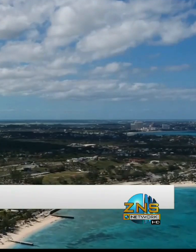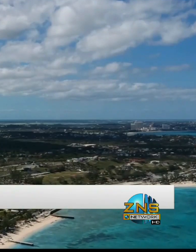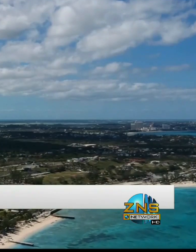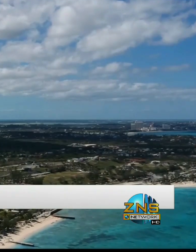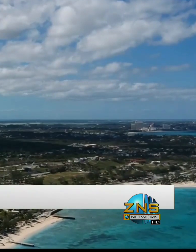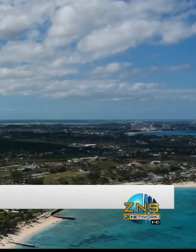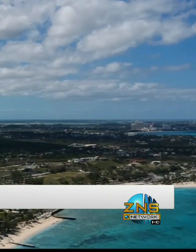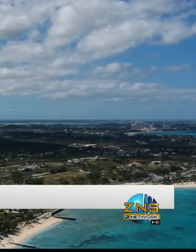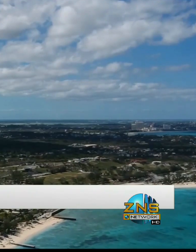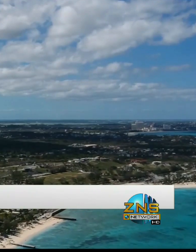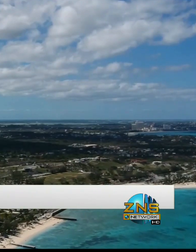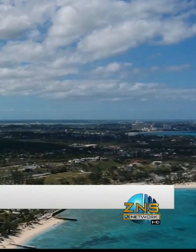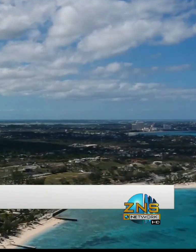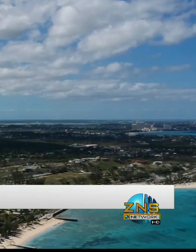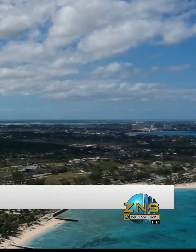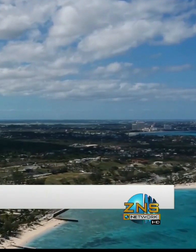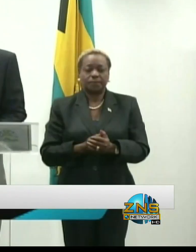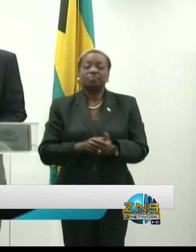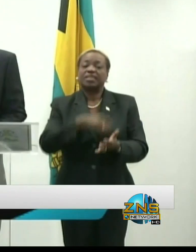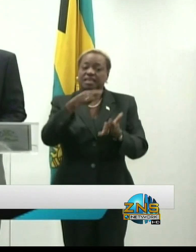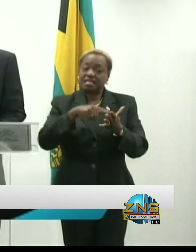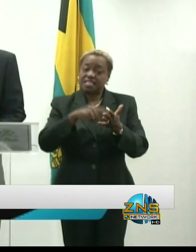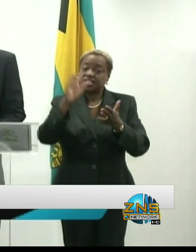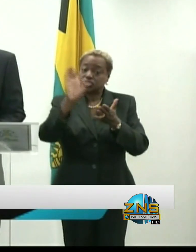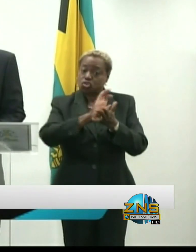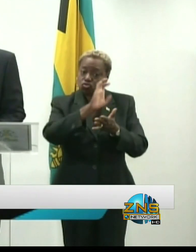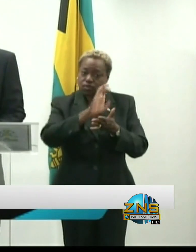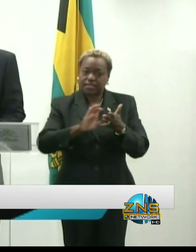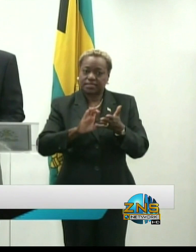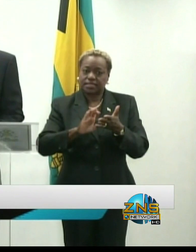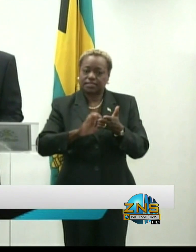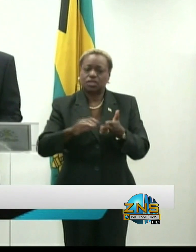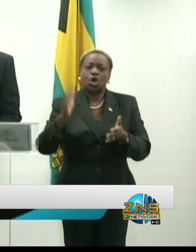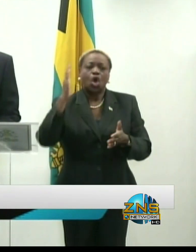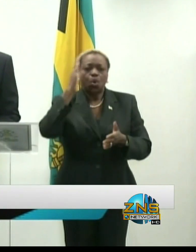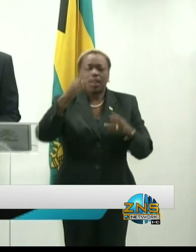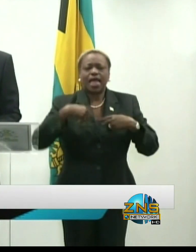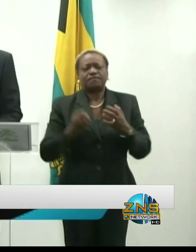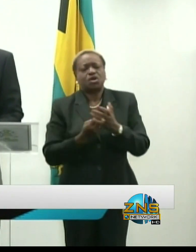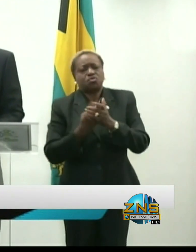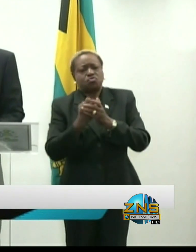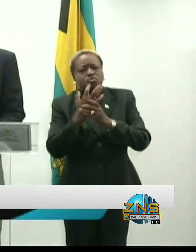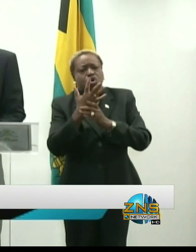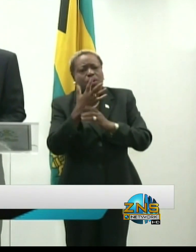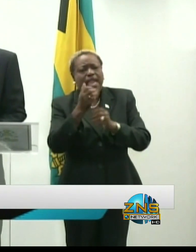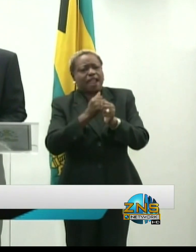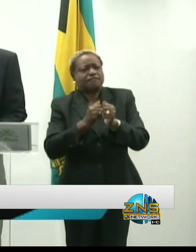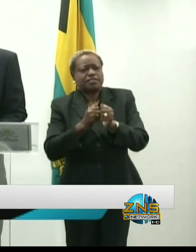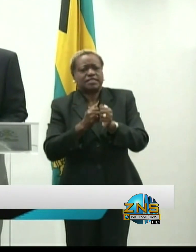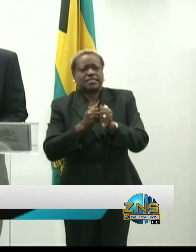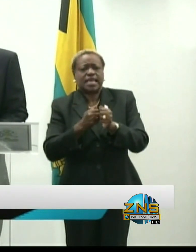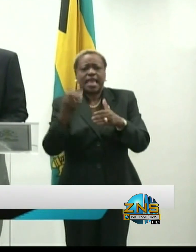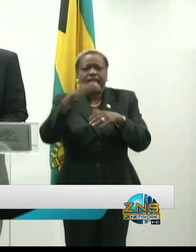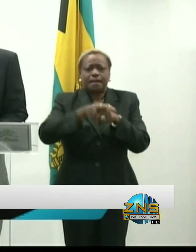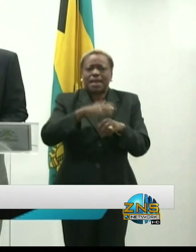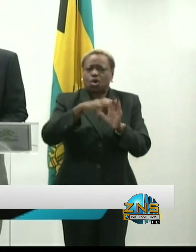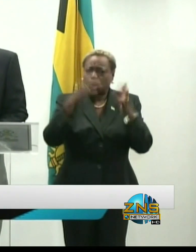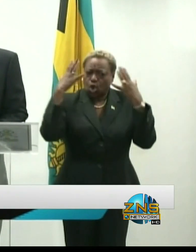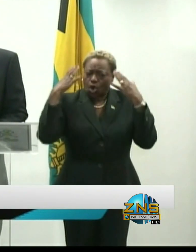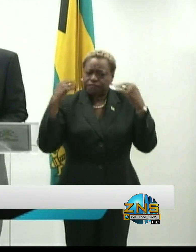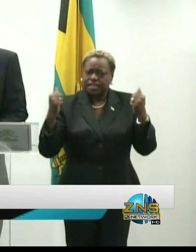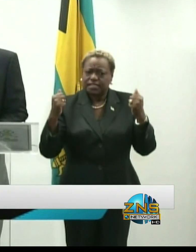finances, and fiscal sustainability plan. This crisis will have a growing adverse impact on